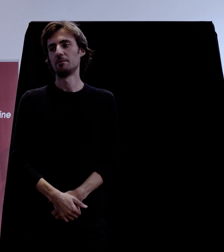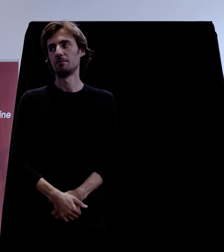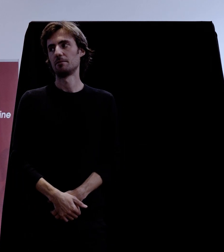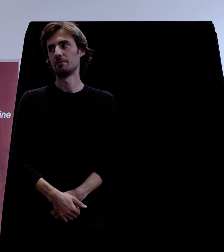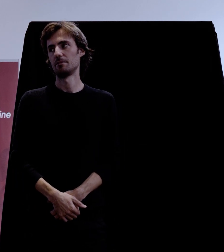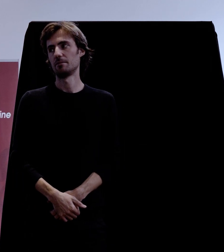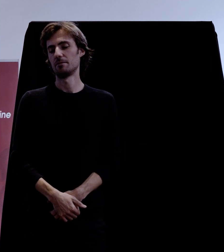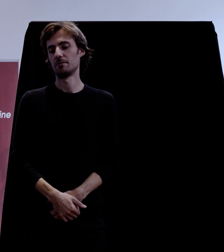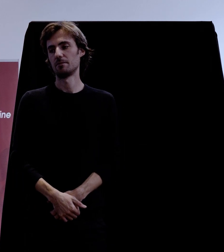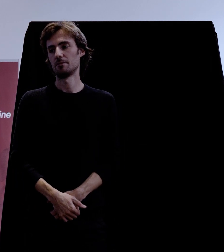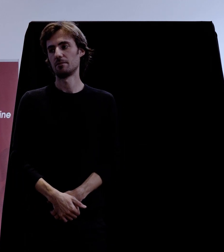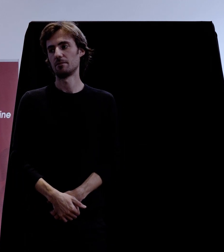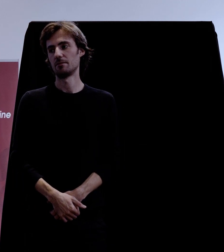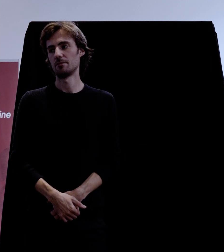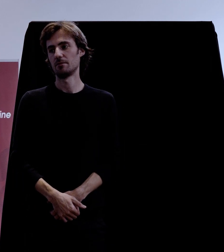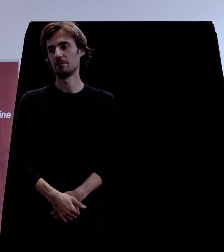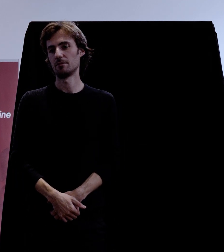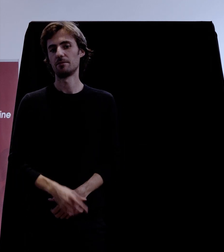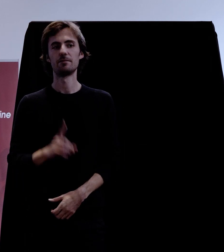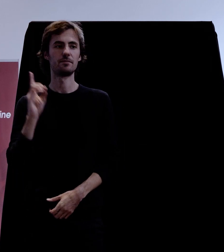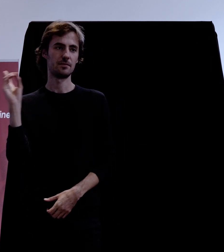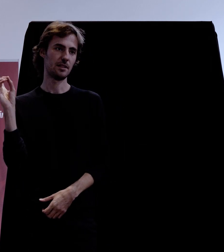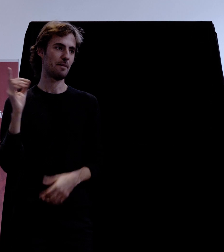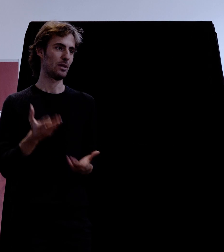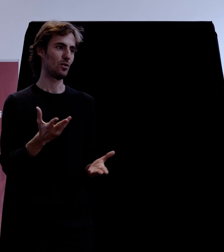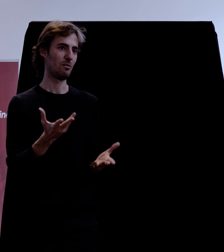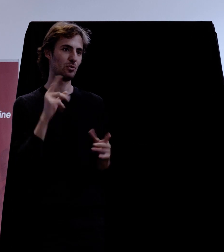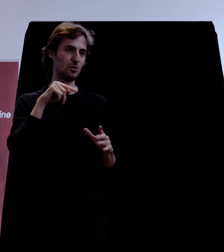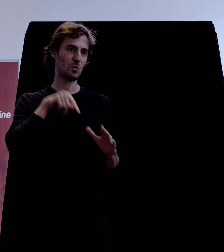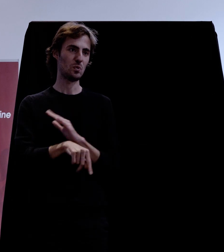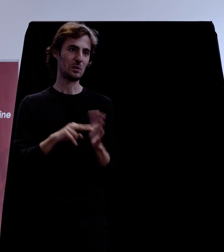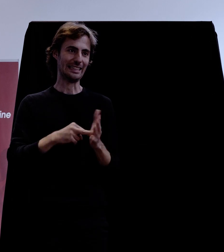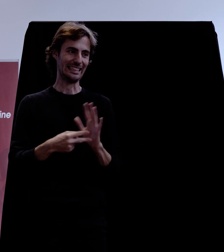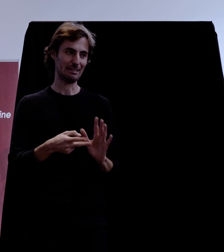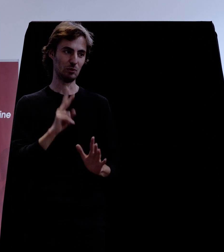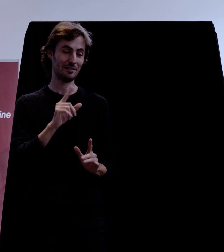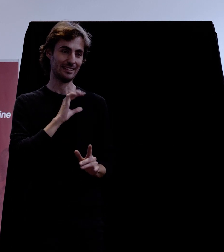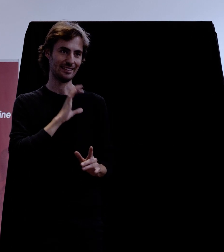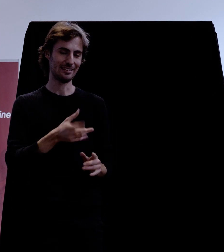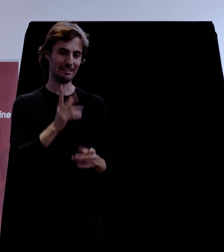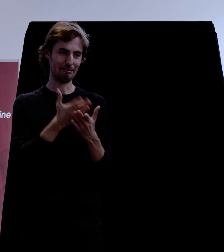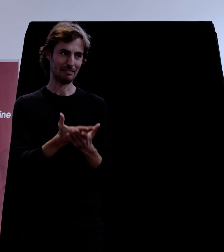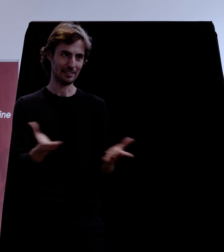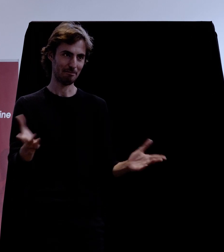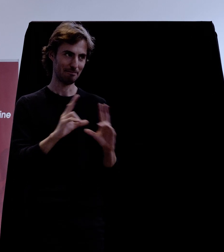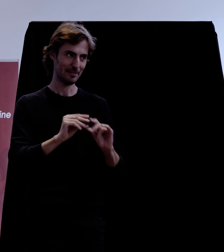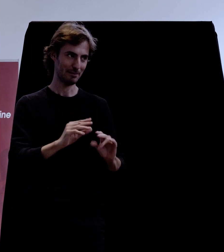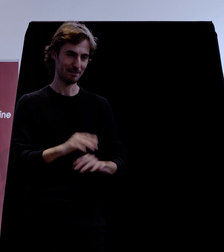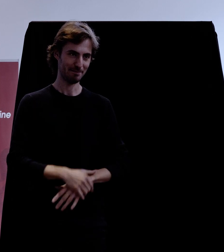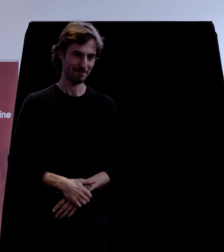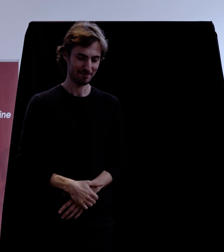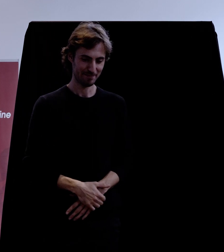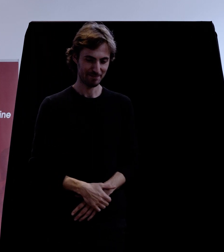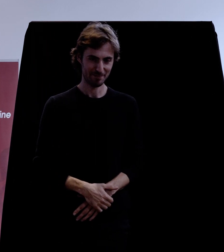this gets a little technical, but I'm going to try and make it as simple as possible. We used to